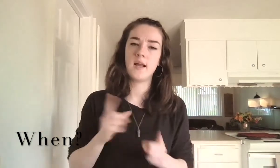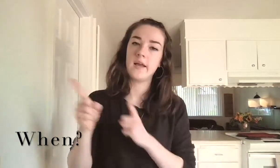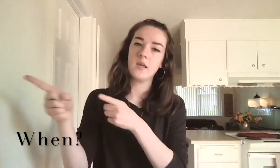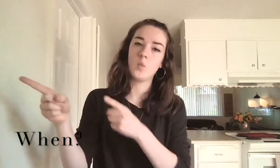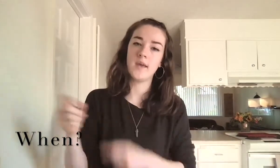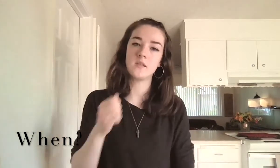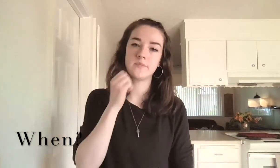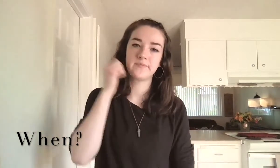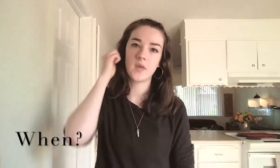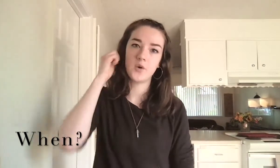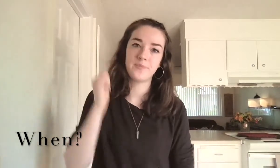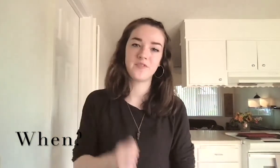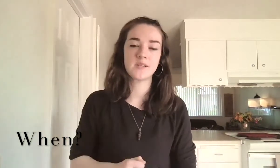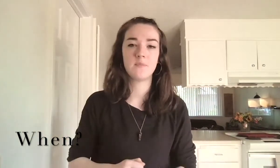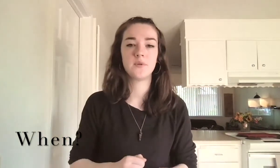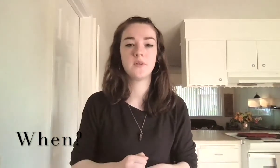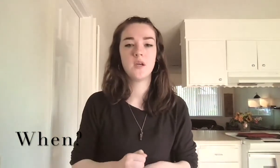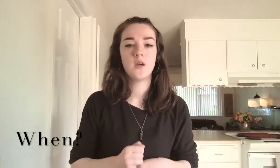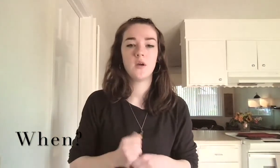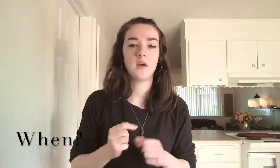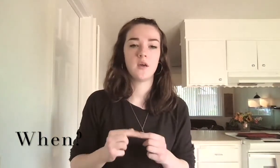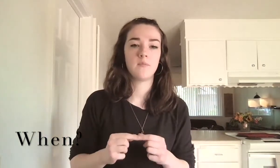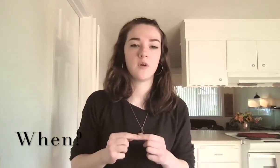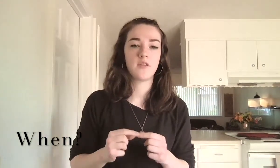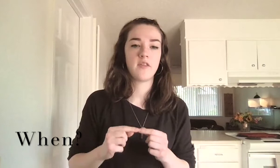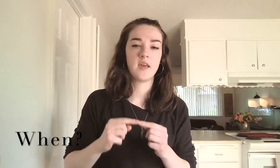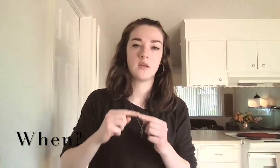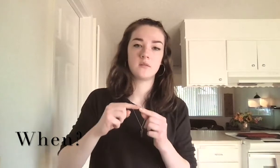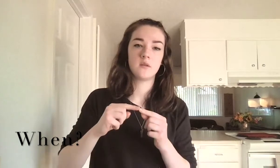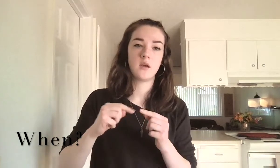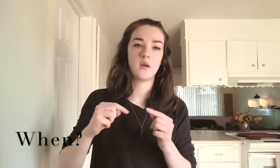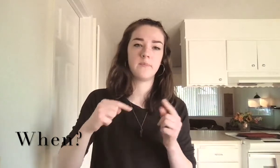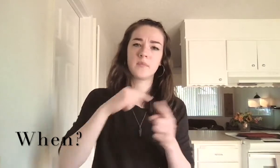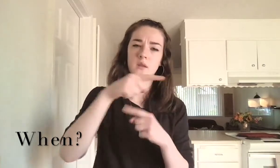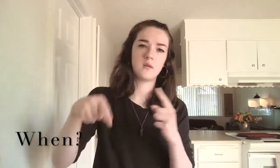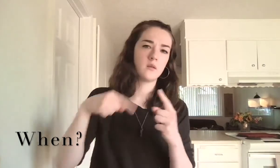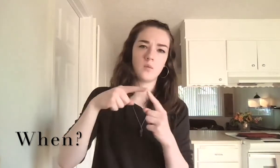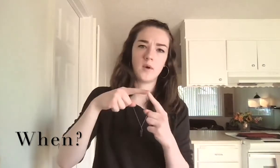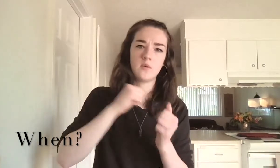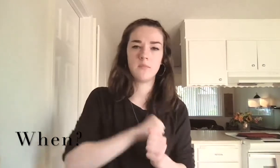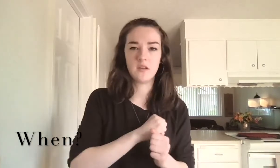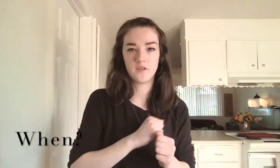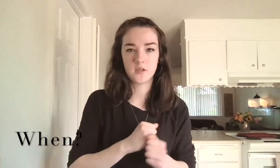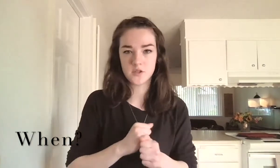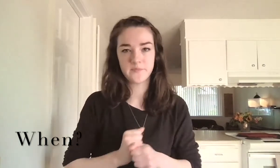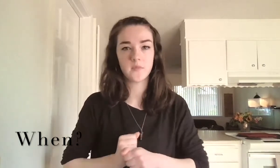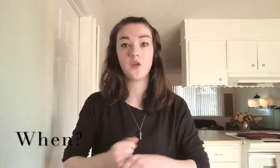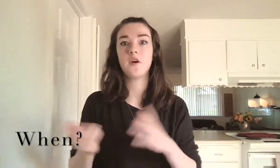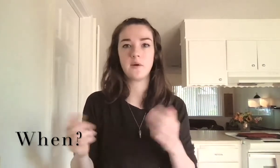I went home, for example, rather than when are we meeting for lunch, although that would be